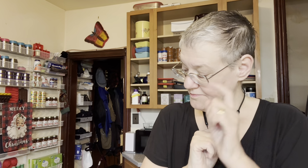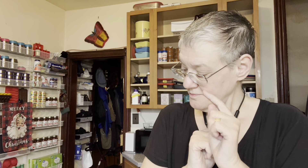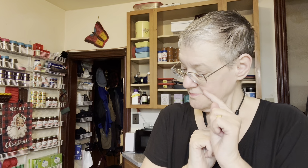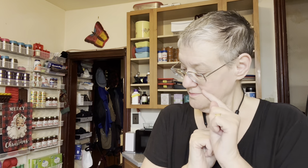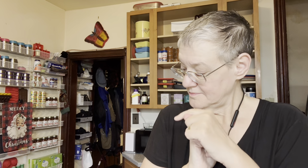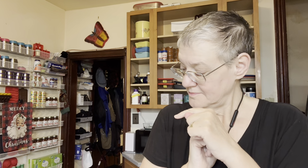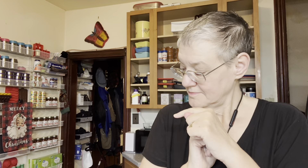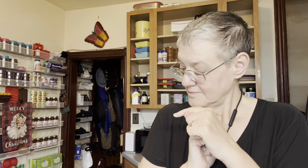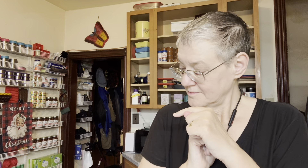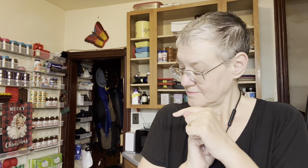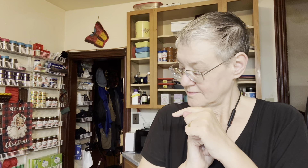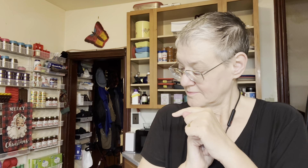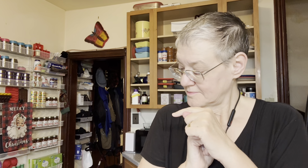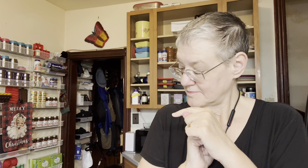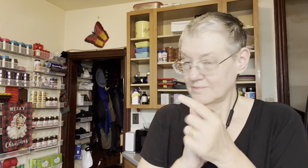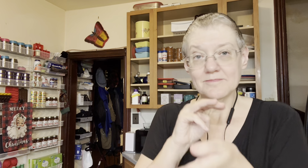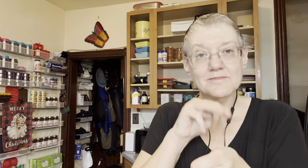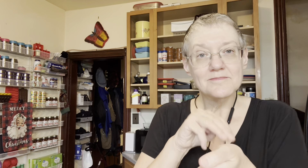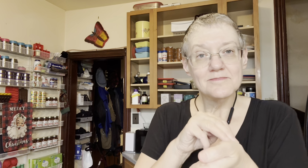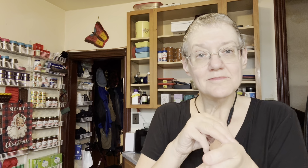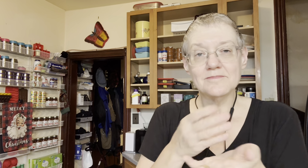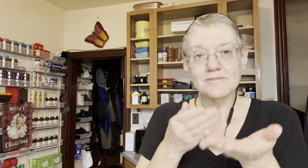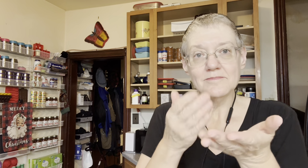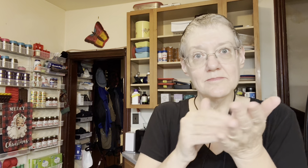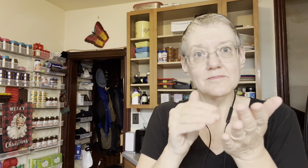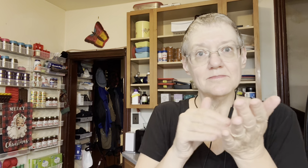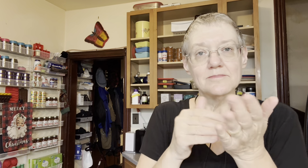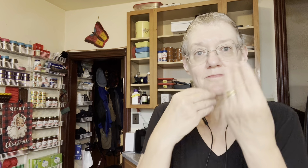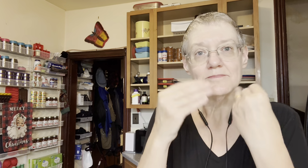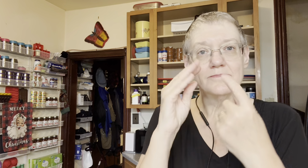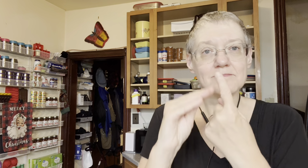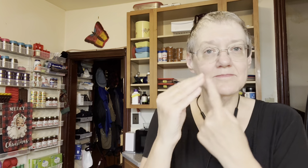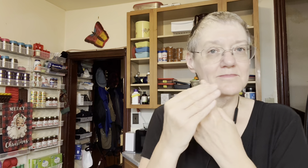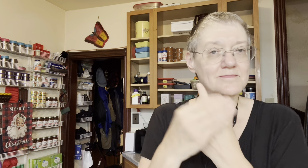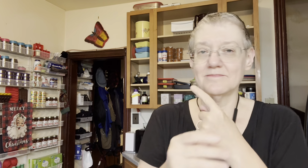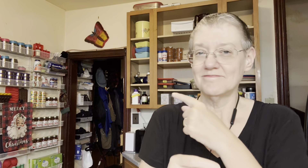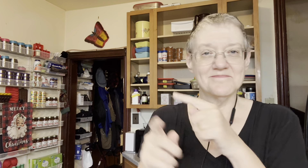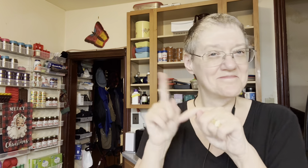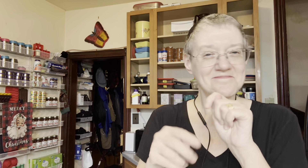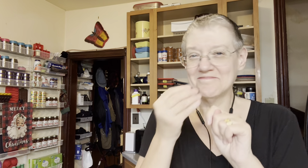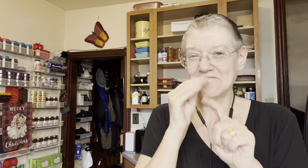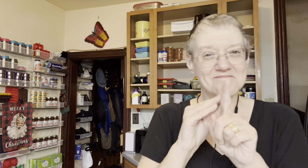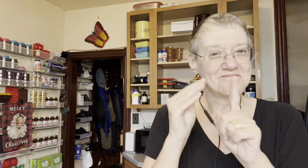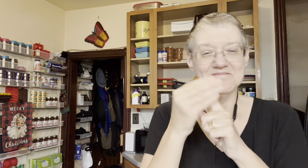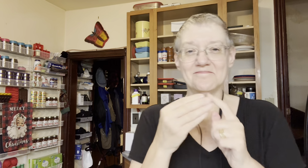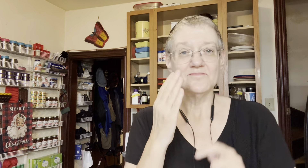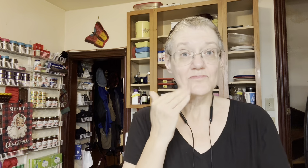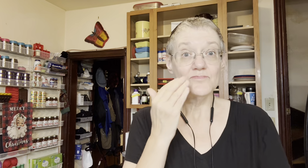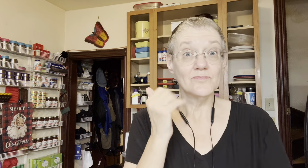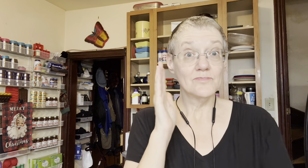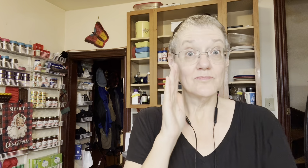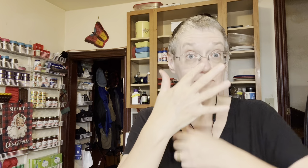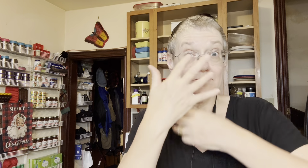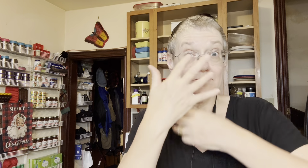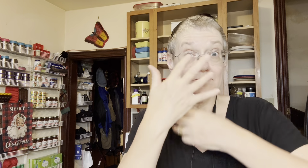all the medications that he takes. The doctor kept suggesting to eat more bananas, but he can't have bananas because that just sends